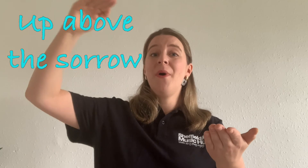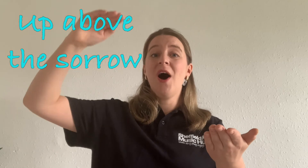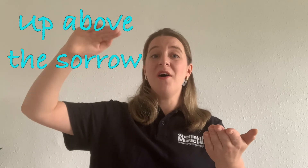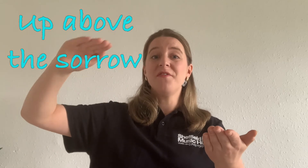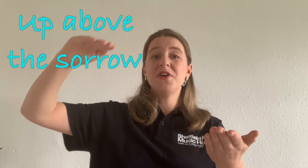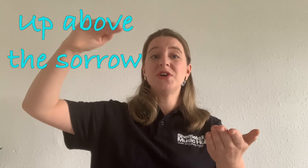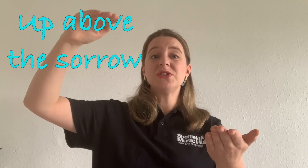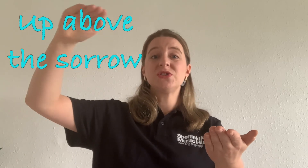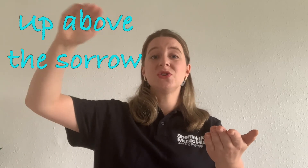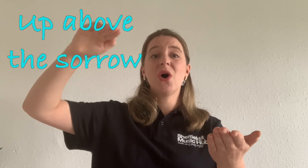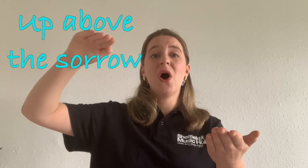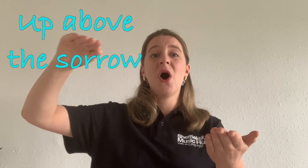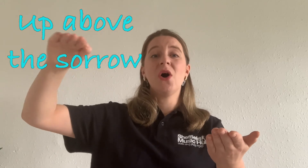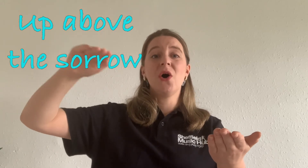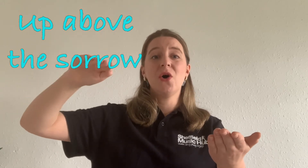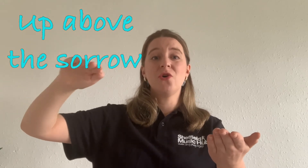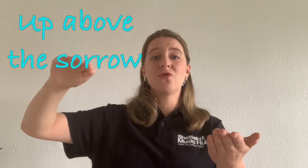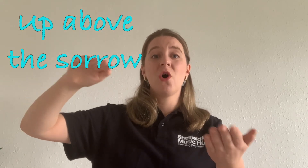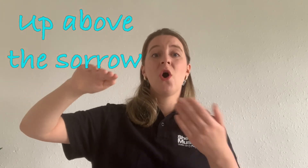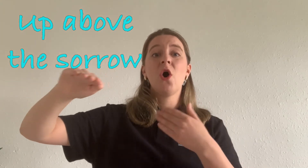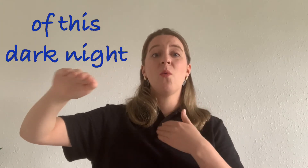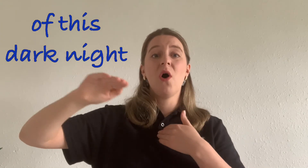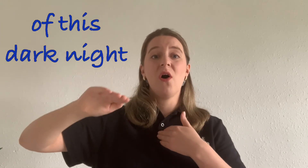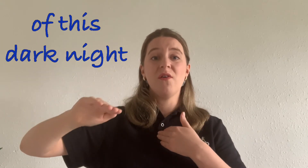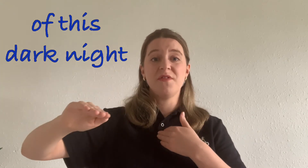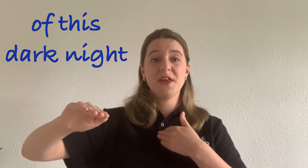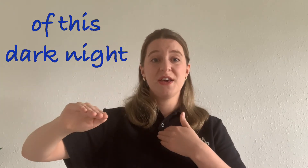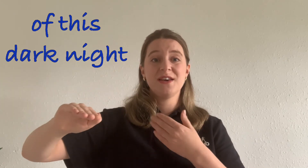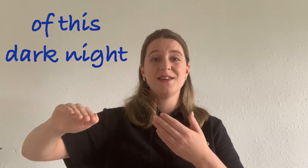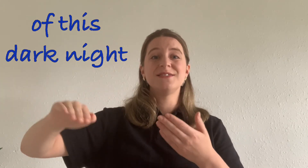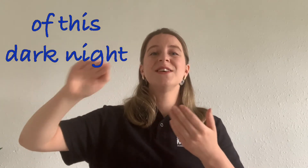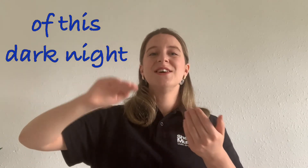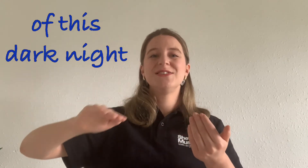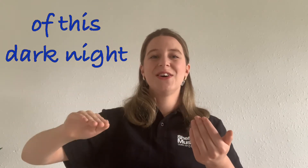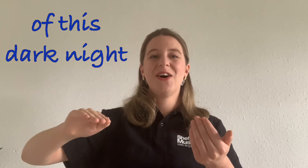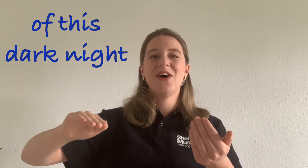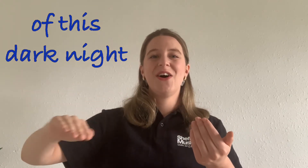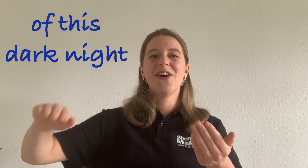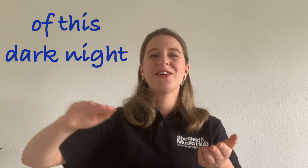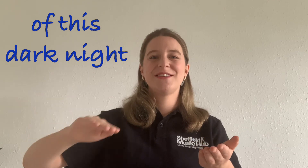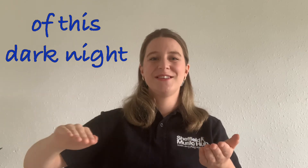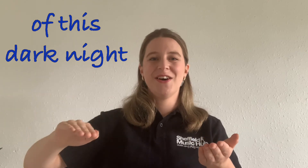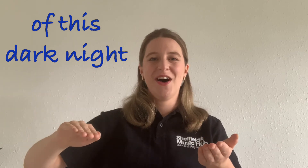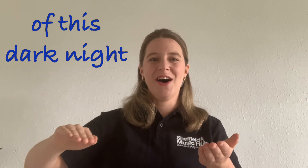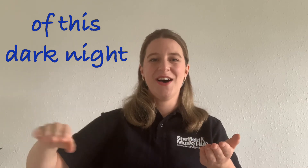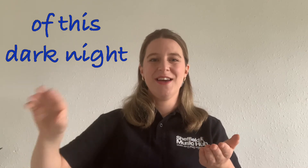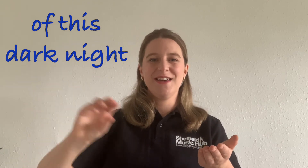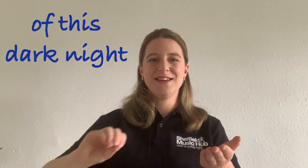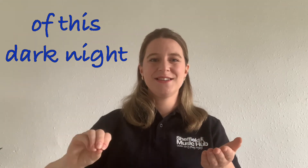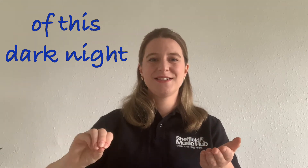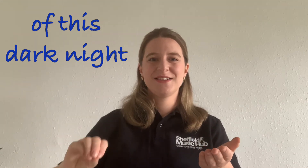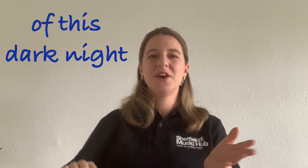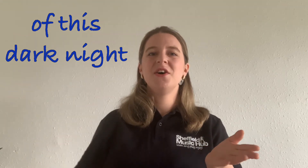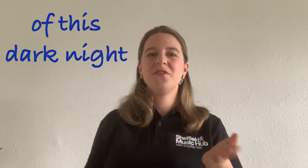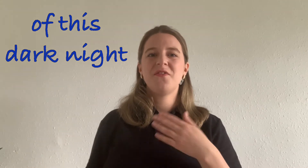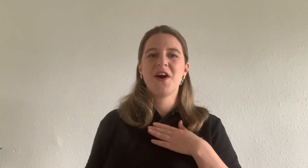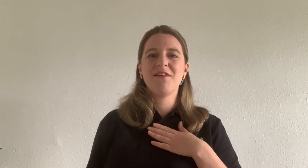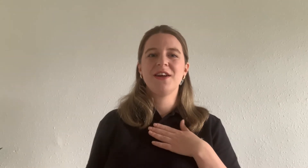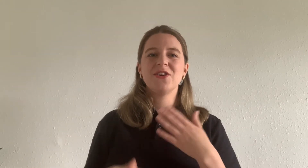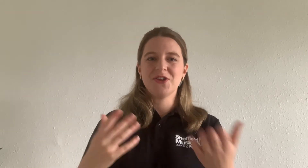above the sorrow of this dark night. Very good. Hope